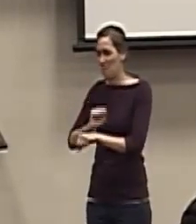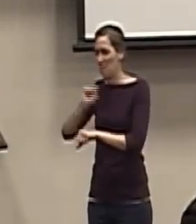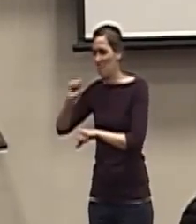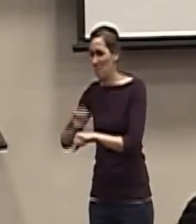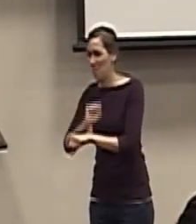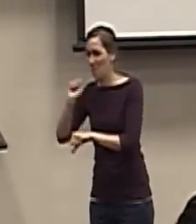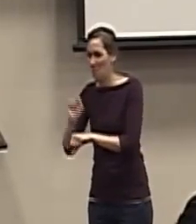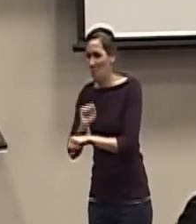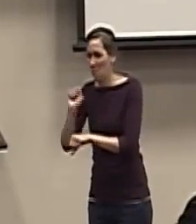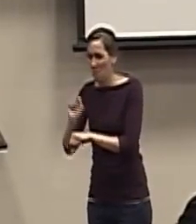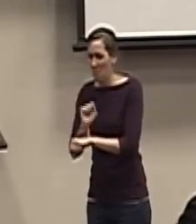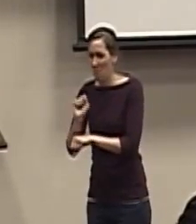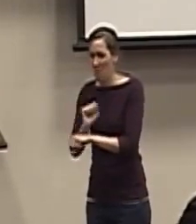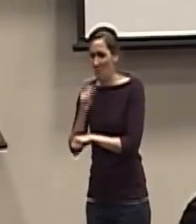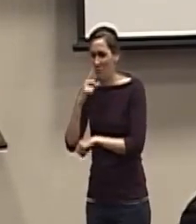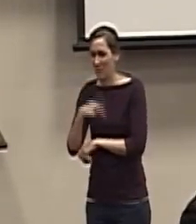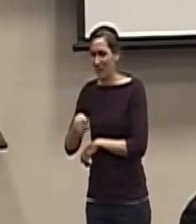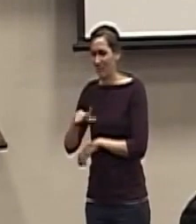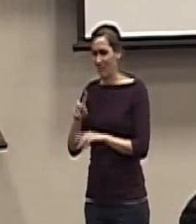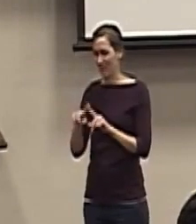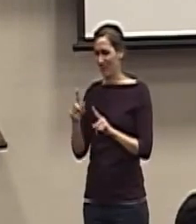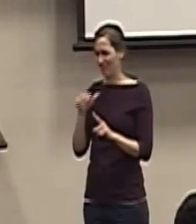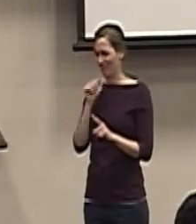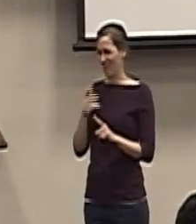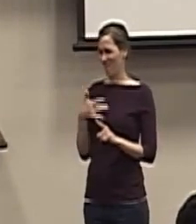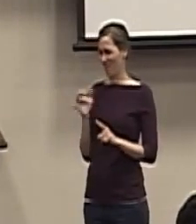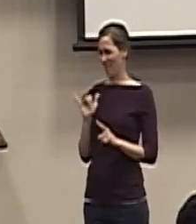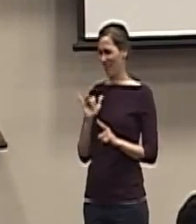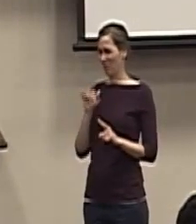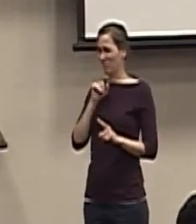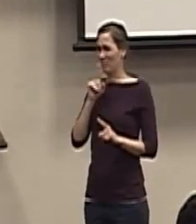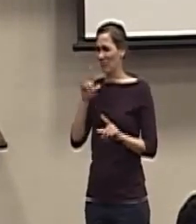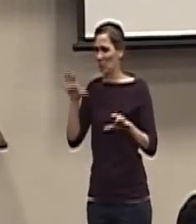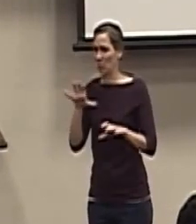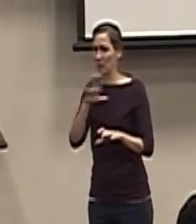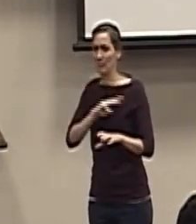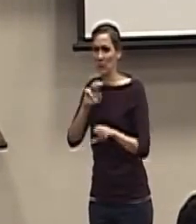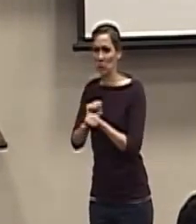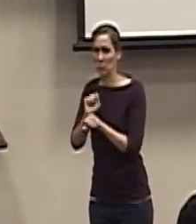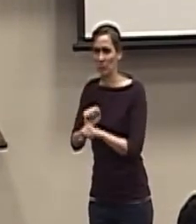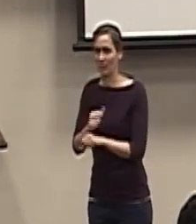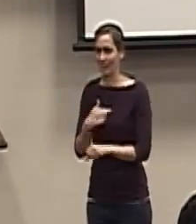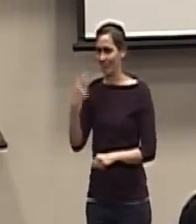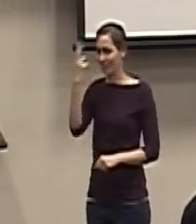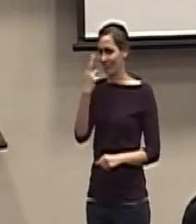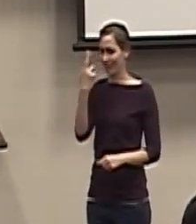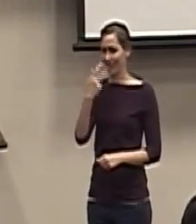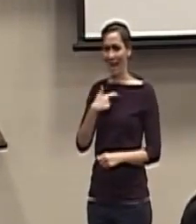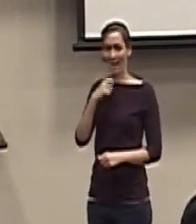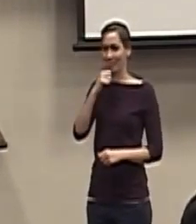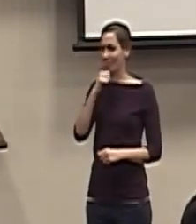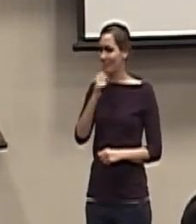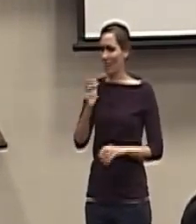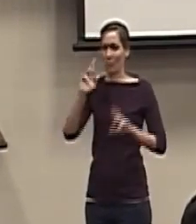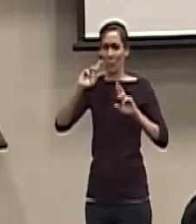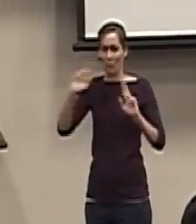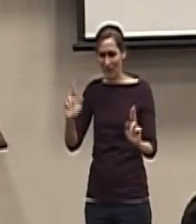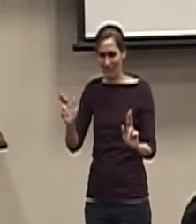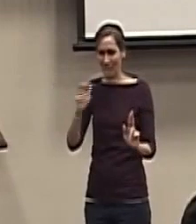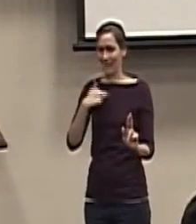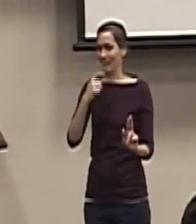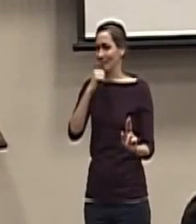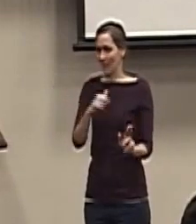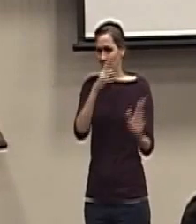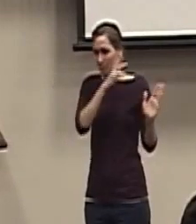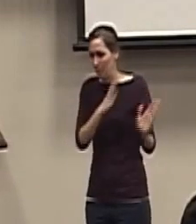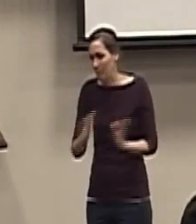work. I figured out real quickly that I was ill-equipped for ministry, and so I came back to Lubbock in January of